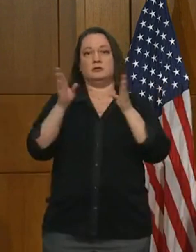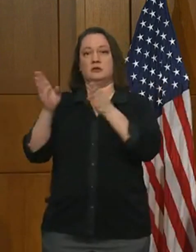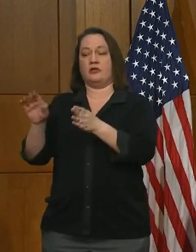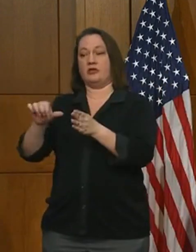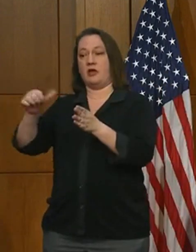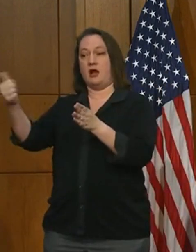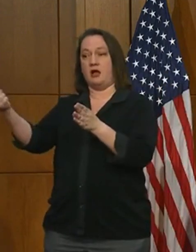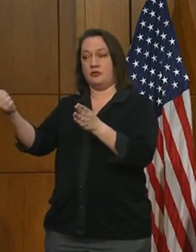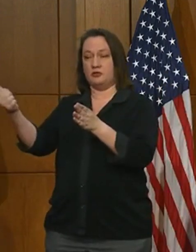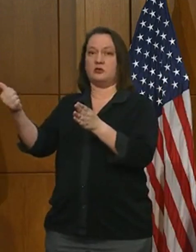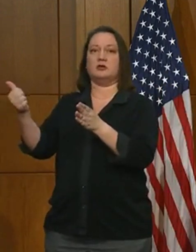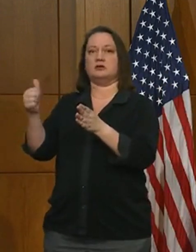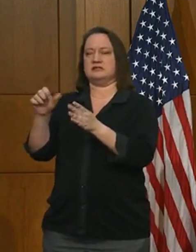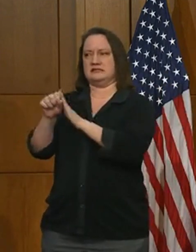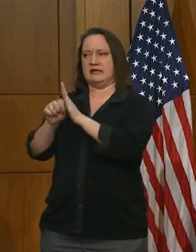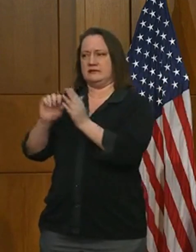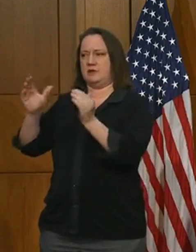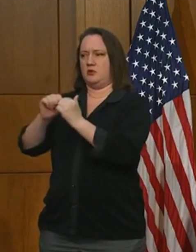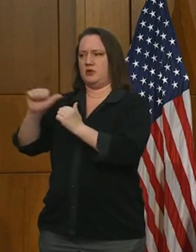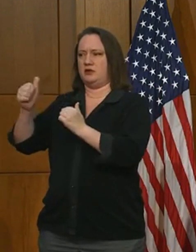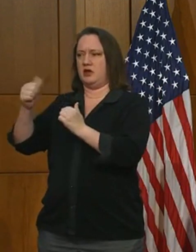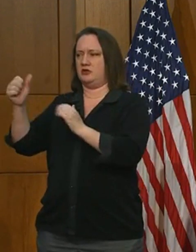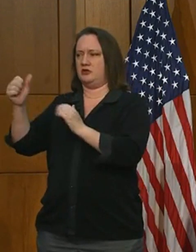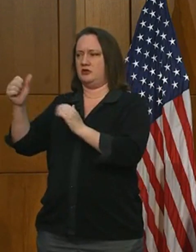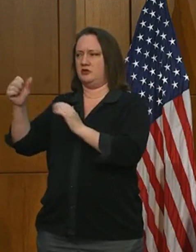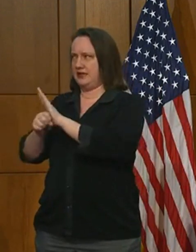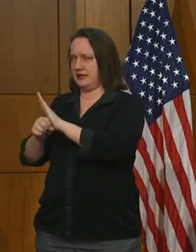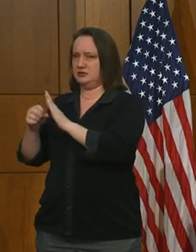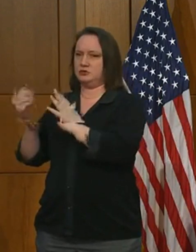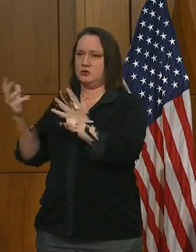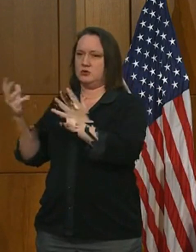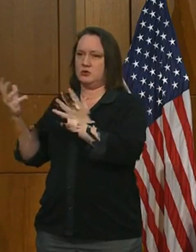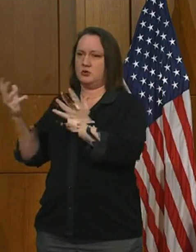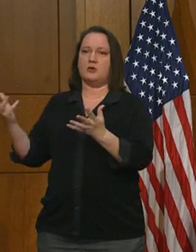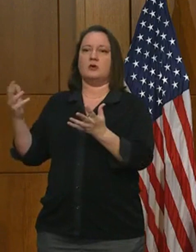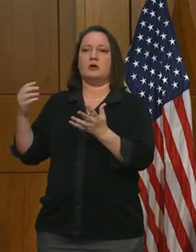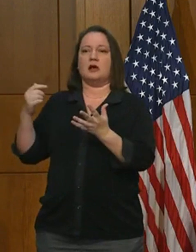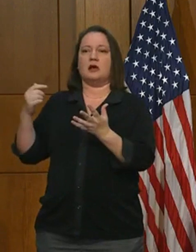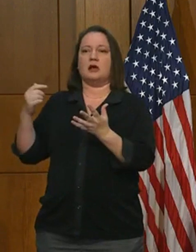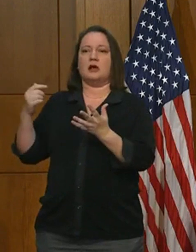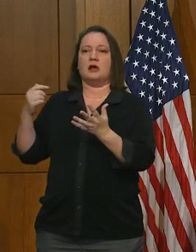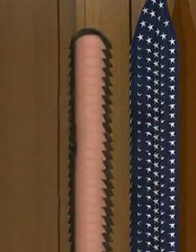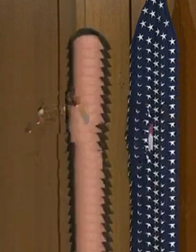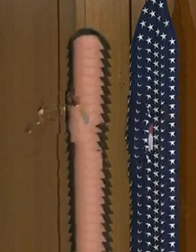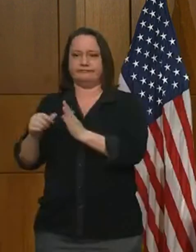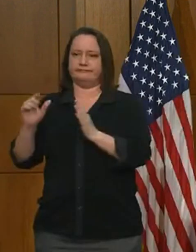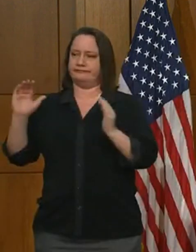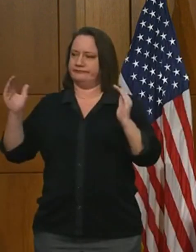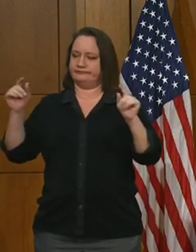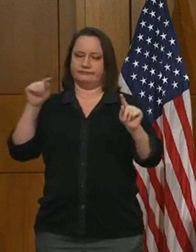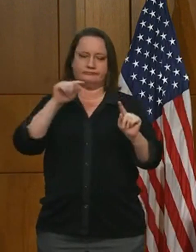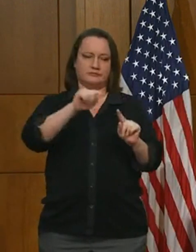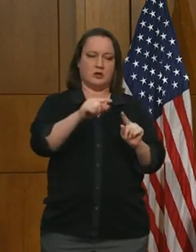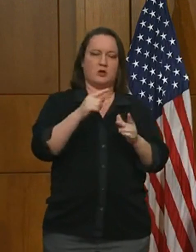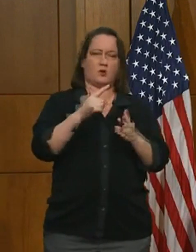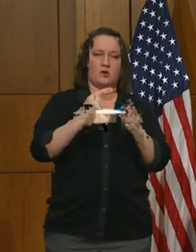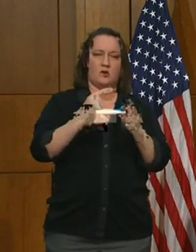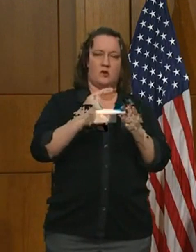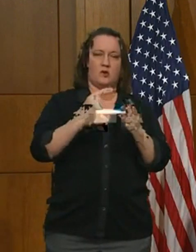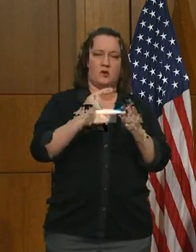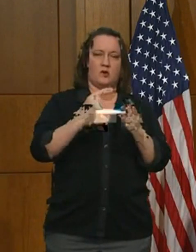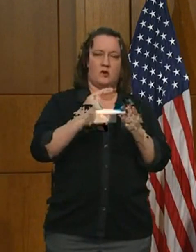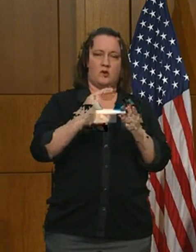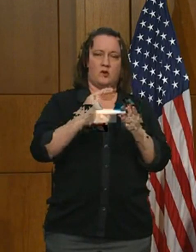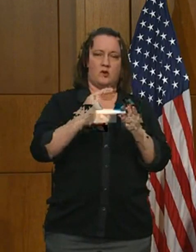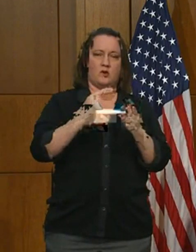and what Virginia is doing compared to other states. And I would just reiterate the steps that I just